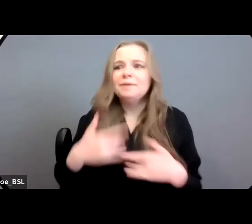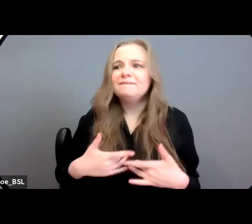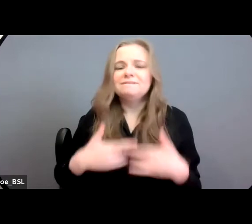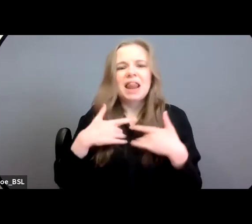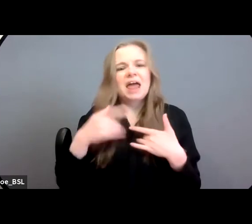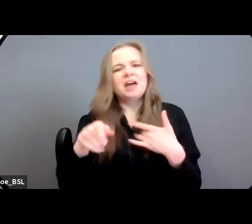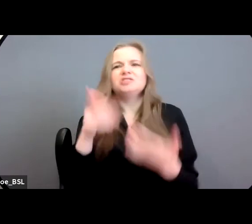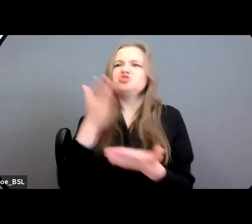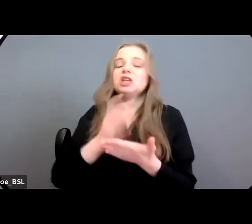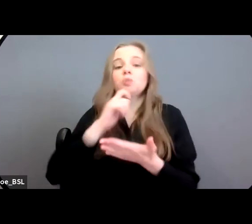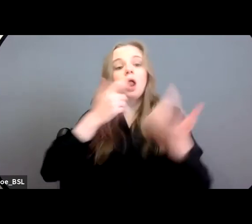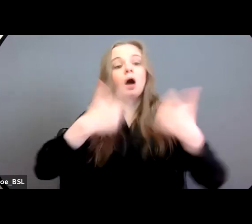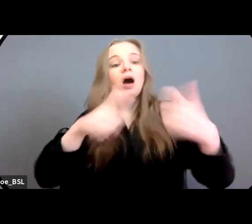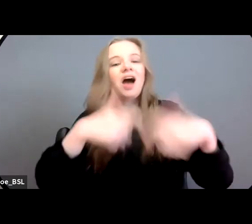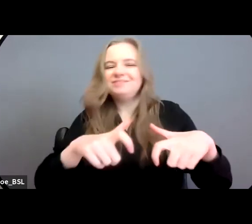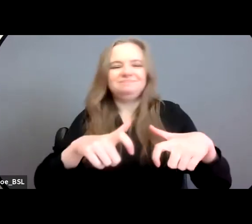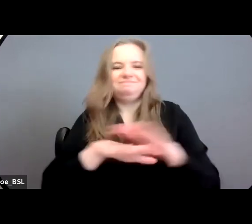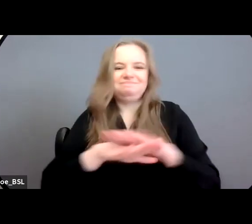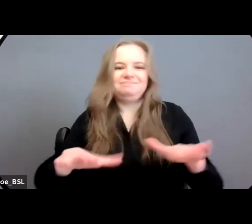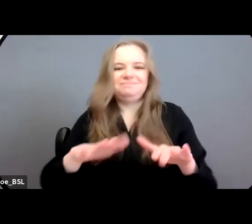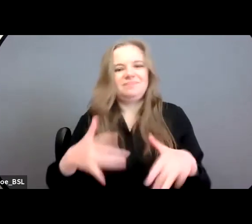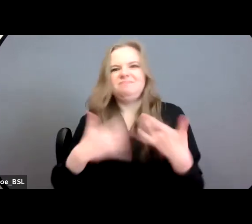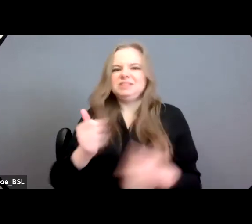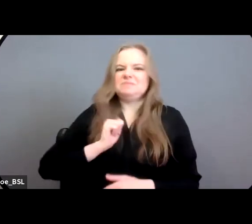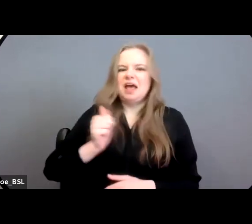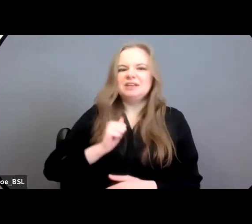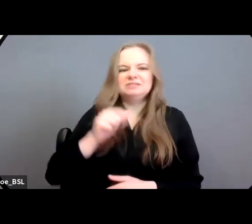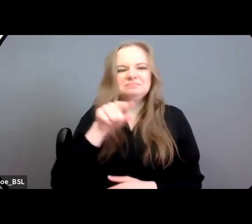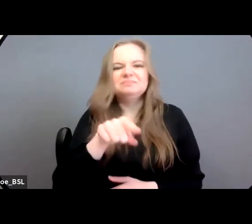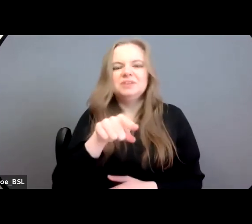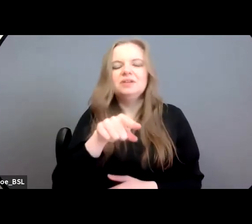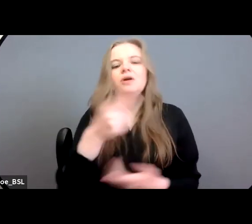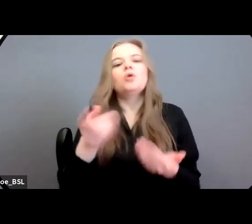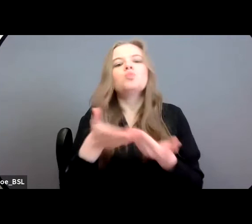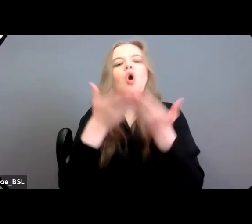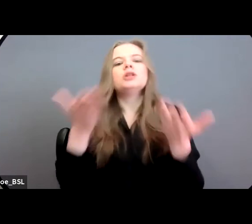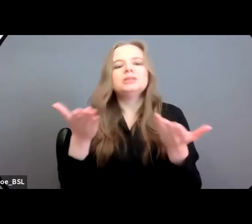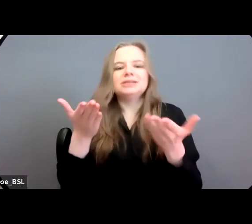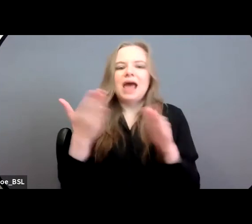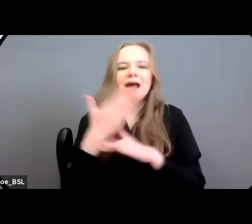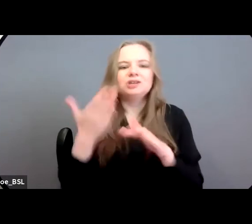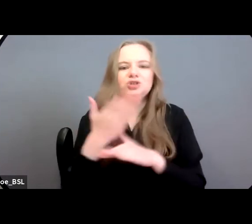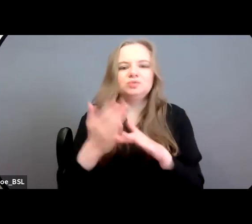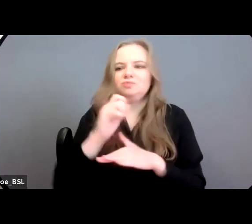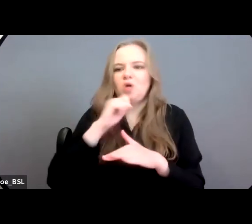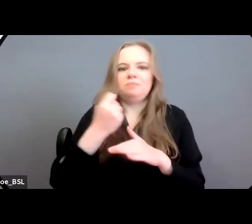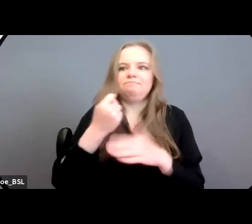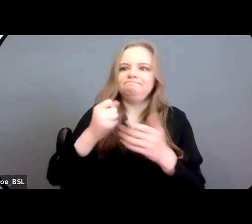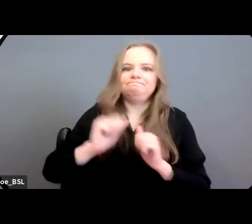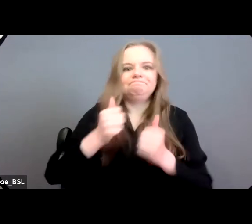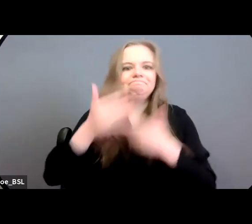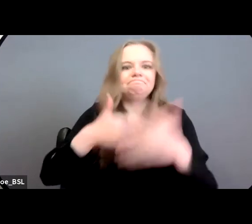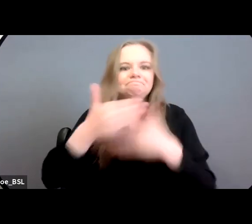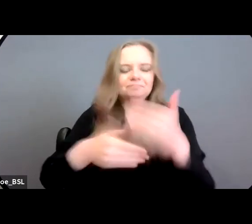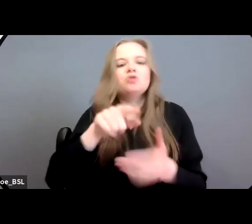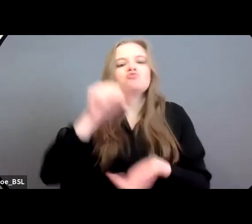He felt that within 20 years, Equality Action would take over the need for our grants programme. So